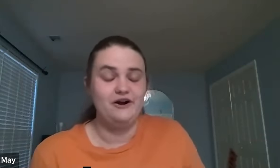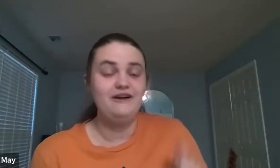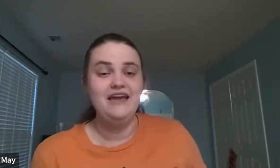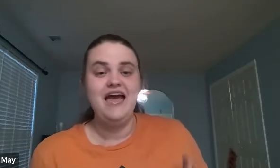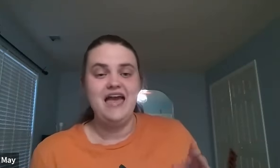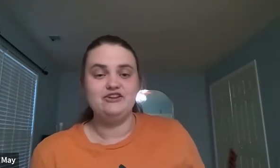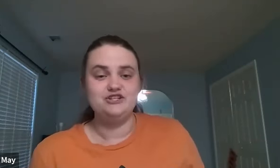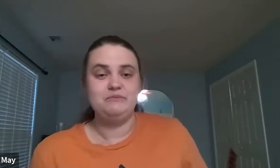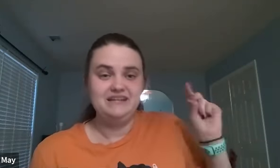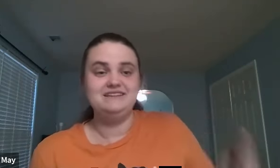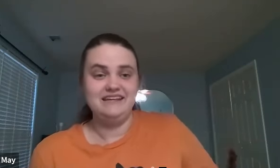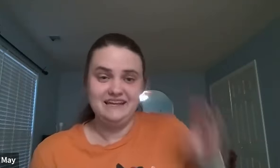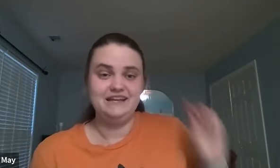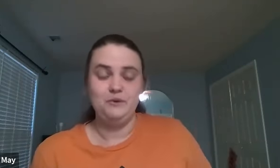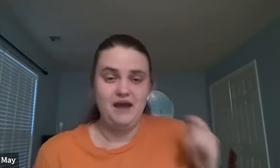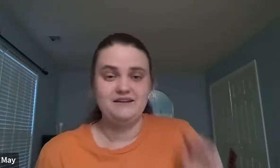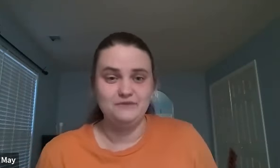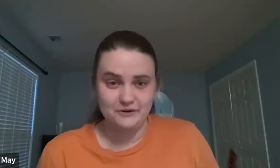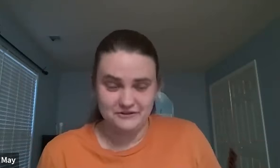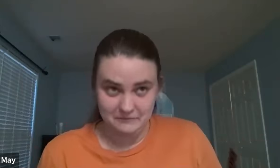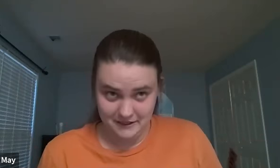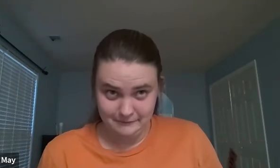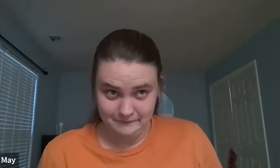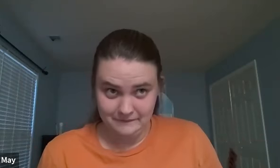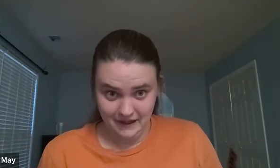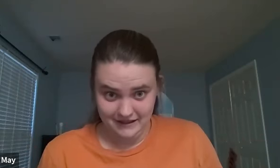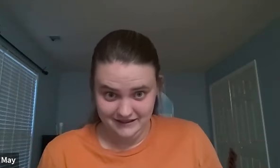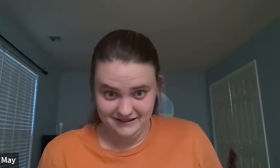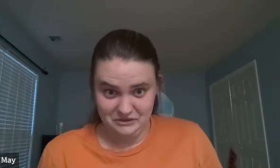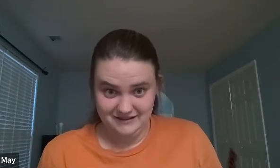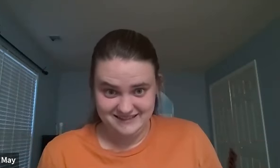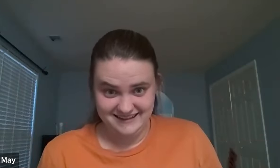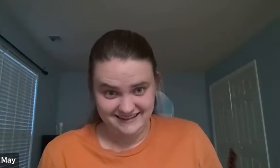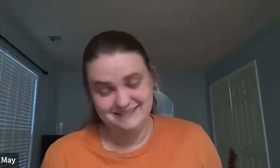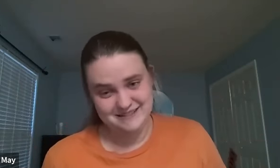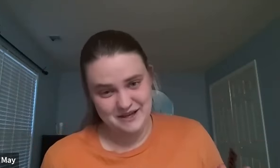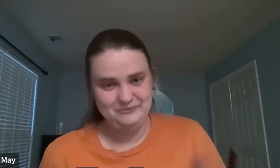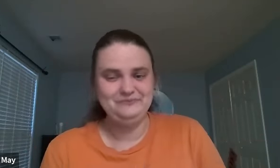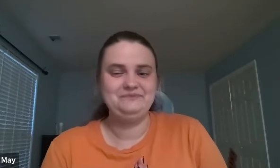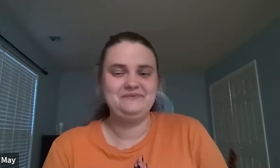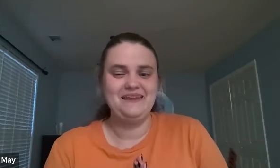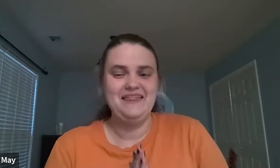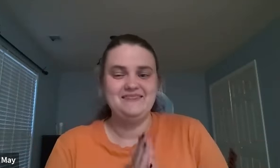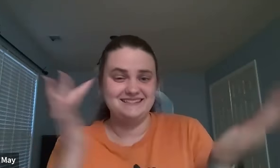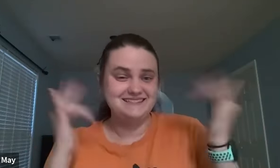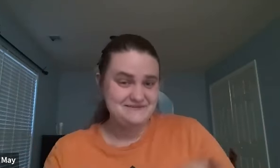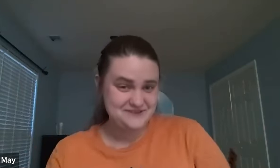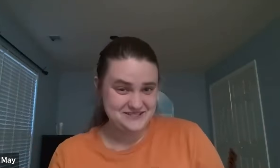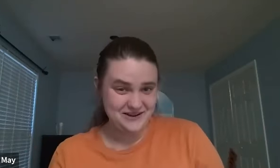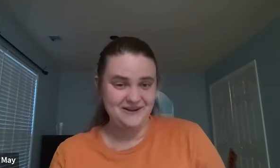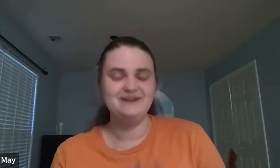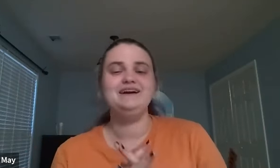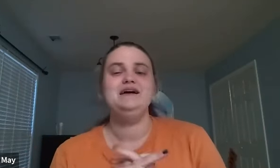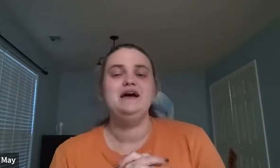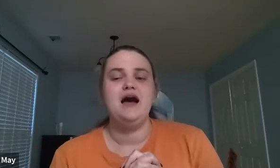dog. And they're just repeatedly hitting, going back and forth. And I'm like, I get it. You're excited. So that's the sign for dog.